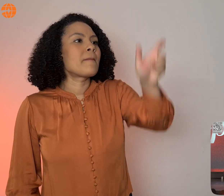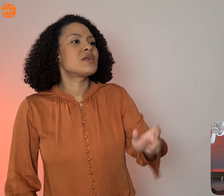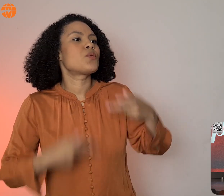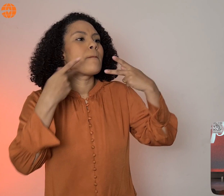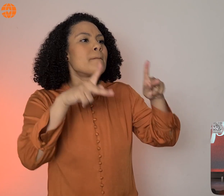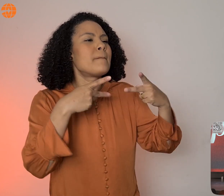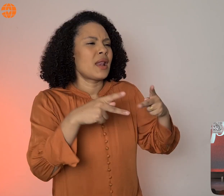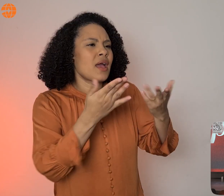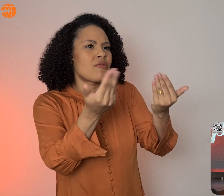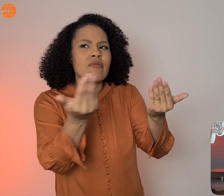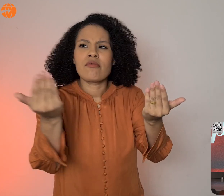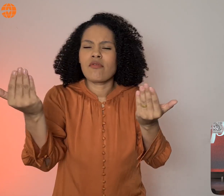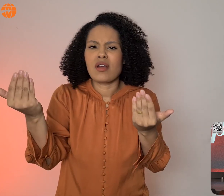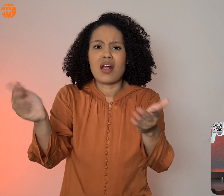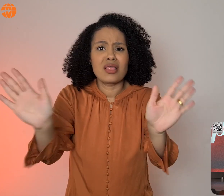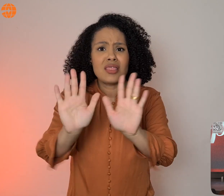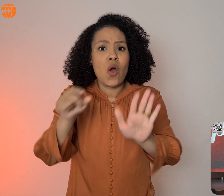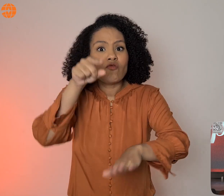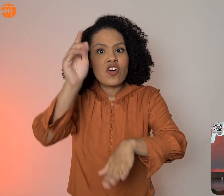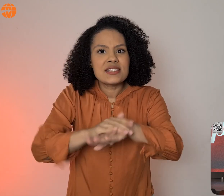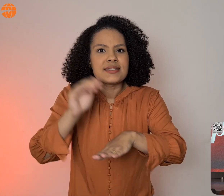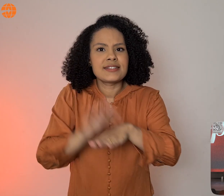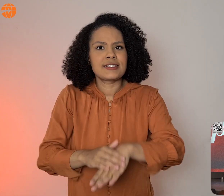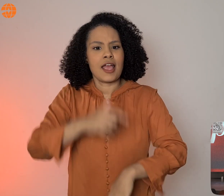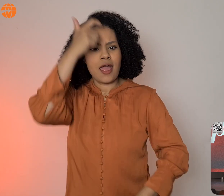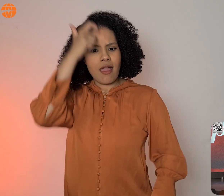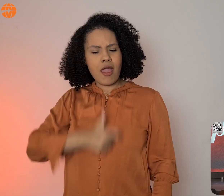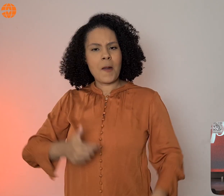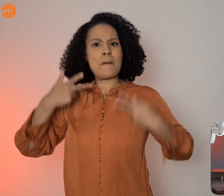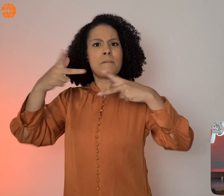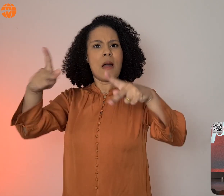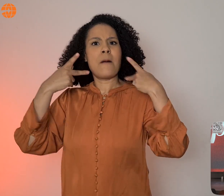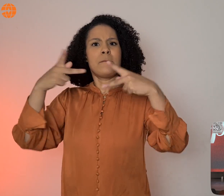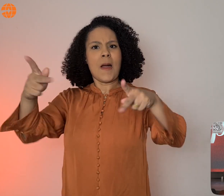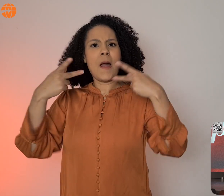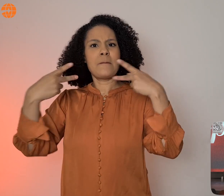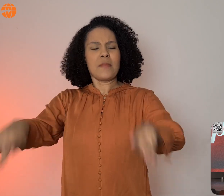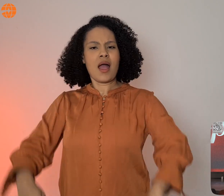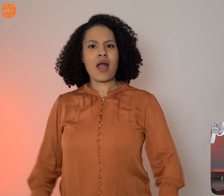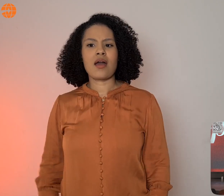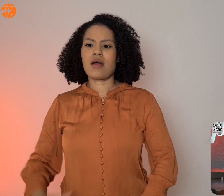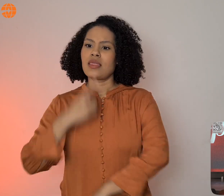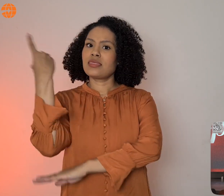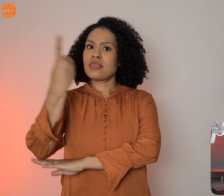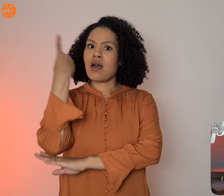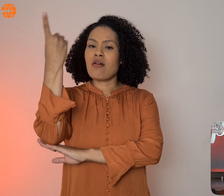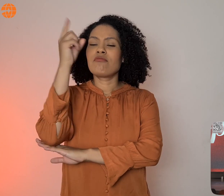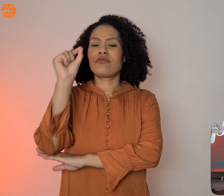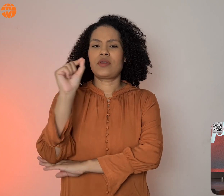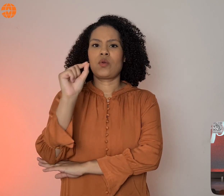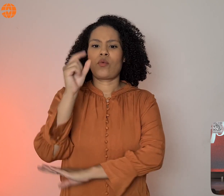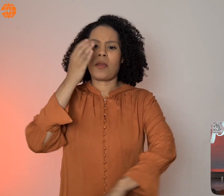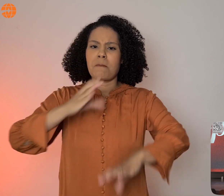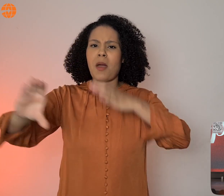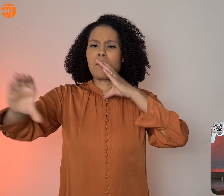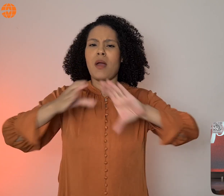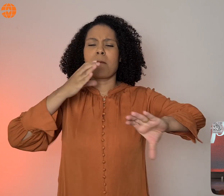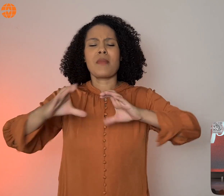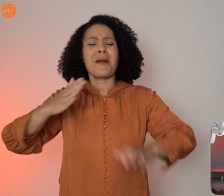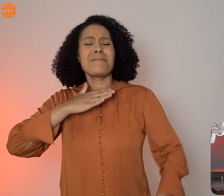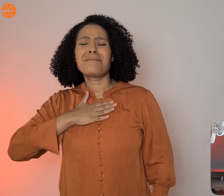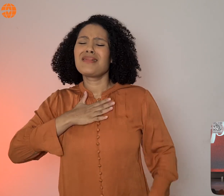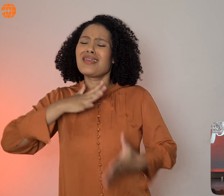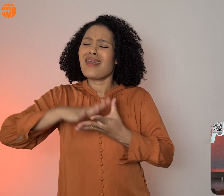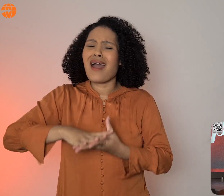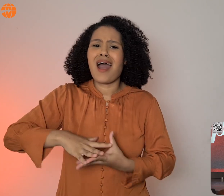David said to be the preacher to ourselves. Bless the Lord, oh my soul. Davi ali está sendo o pregador dele mesmo,